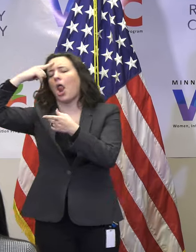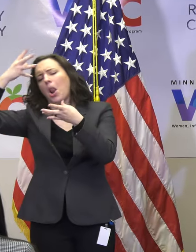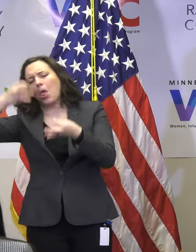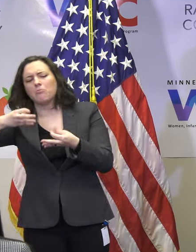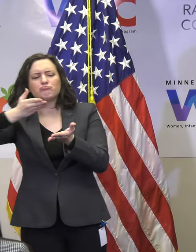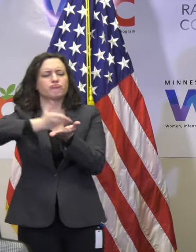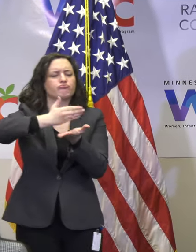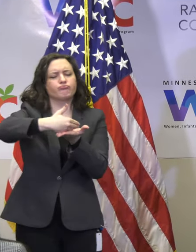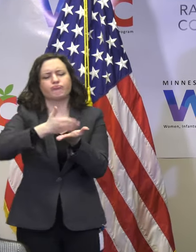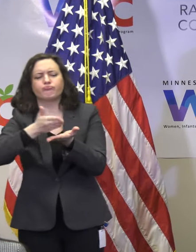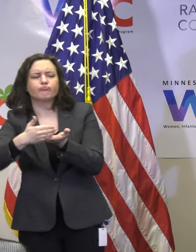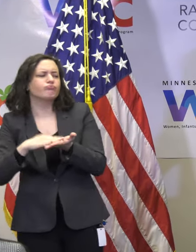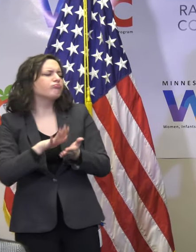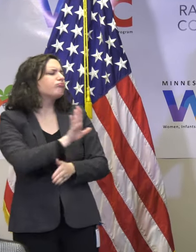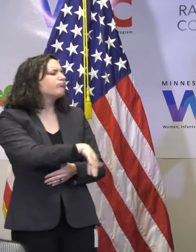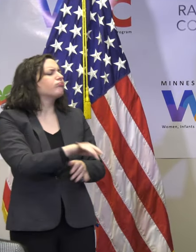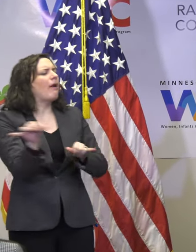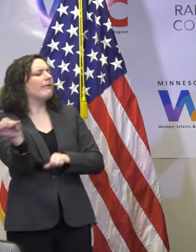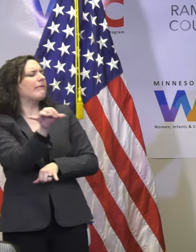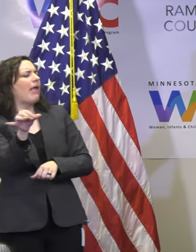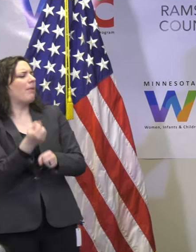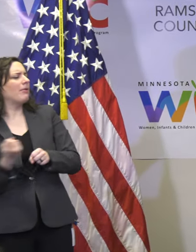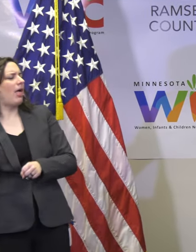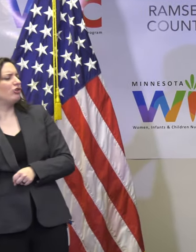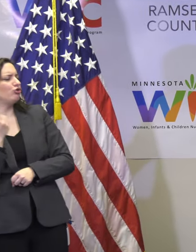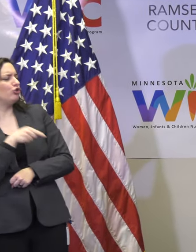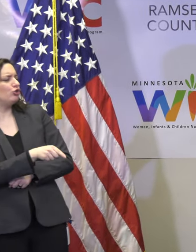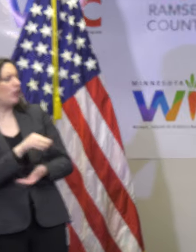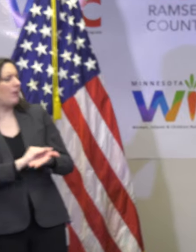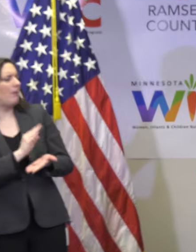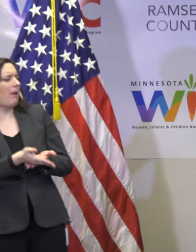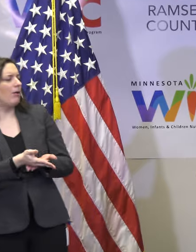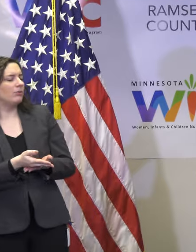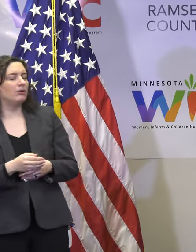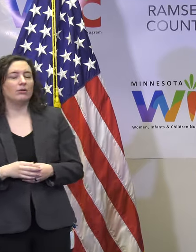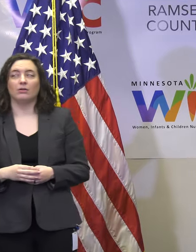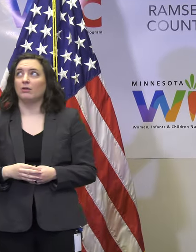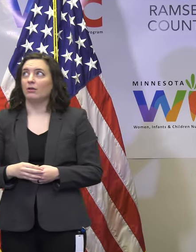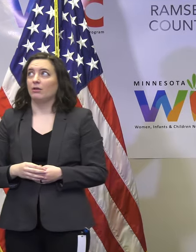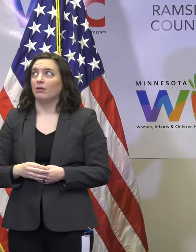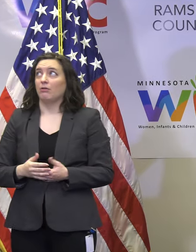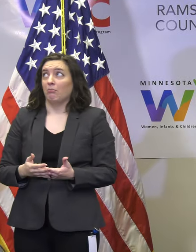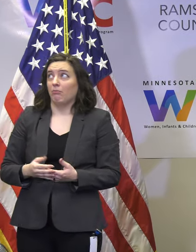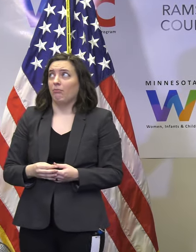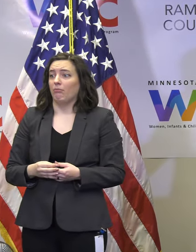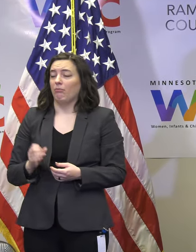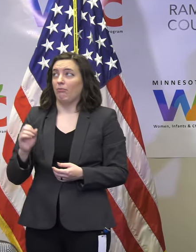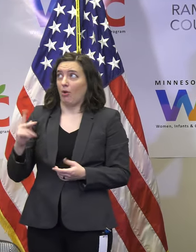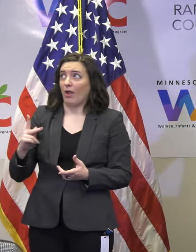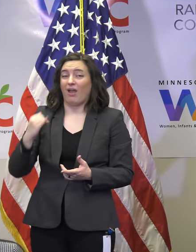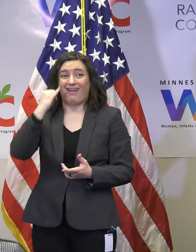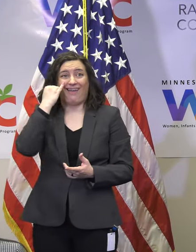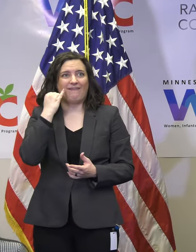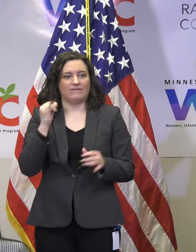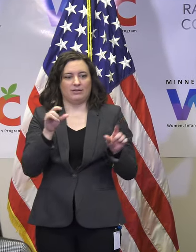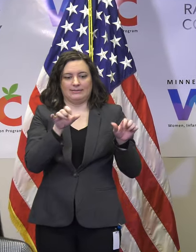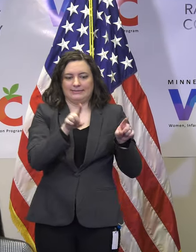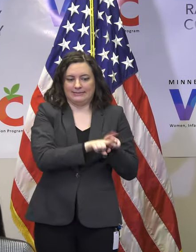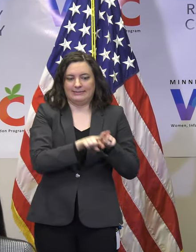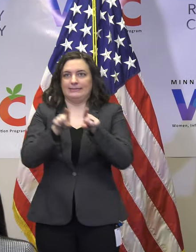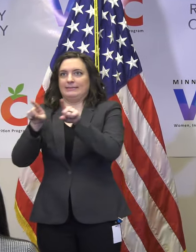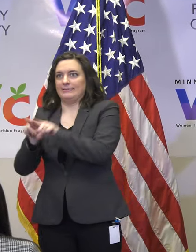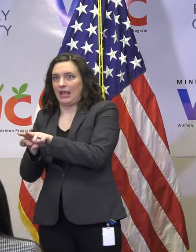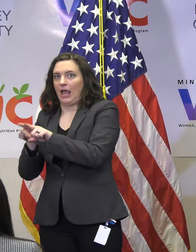spend as if you had the same amount last year, if you spent it the way you spent it last year, we would be having waiting